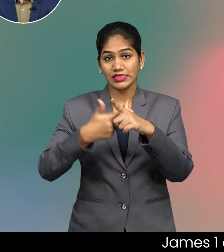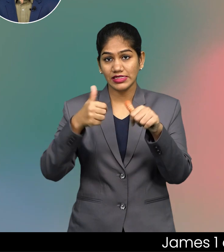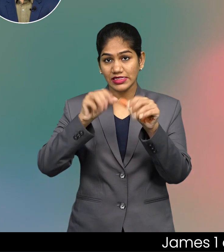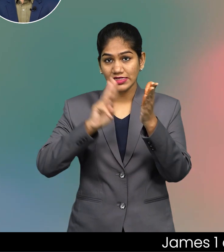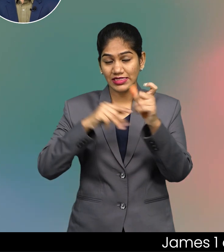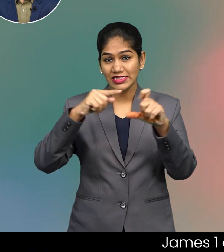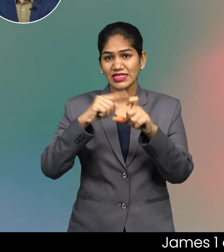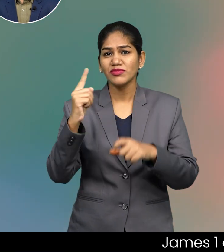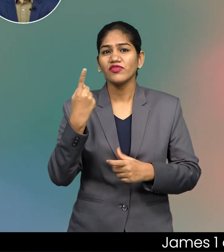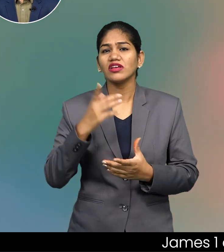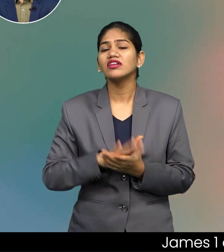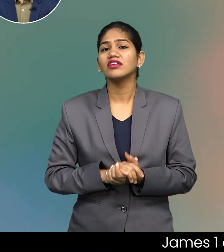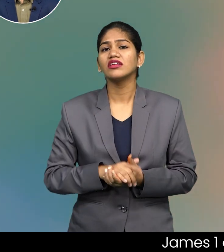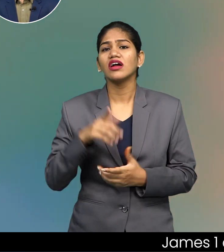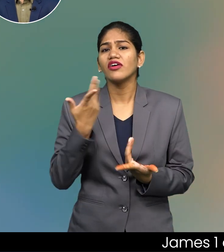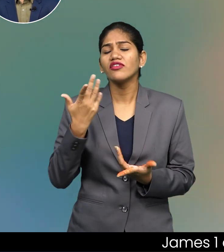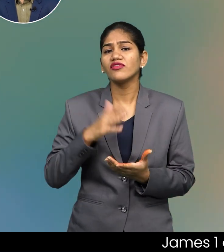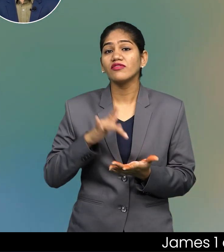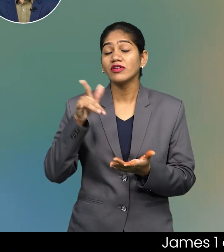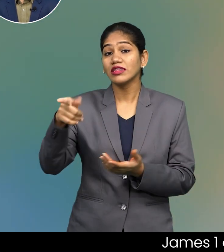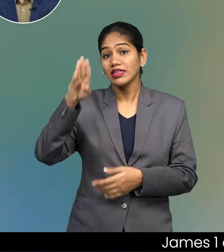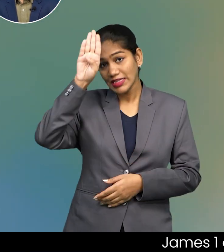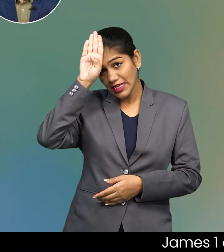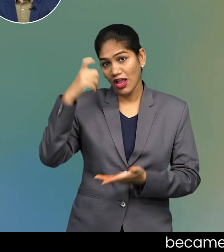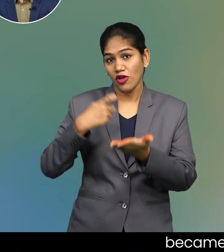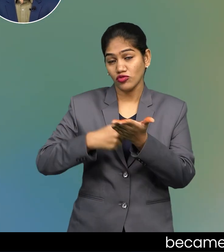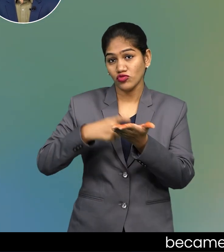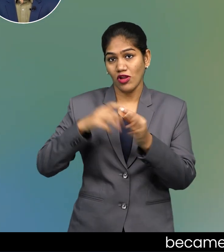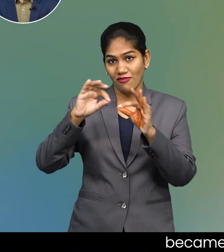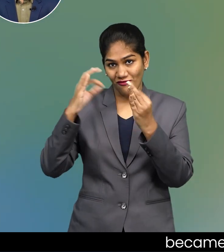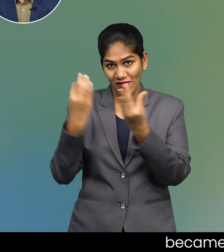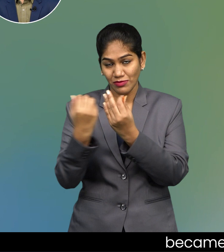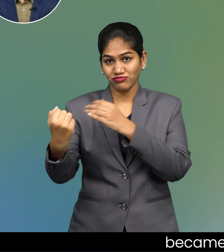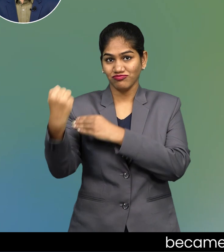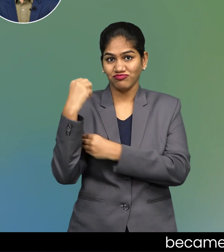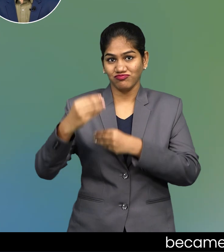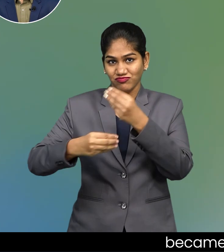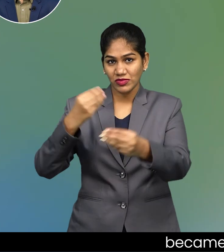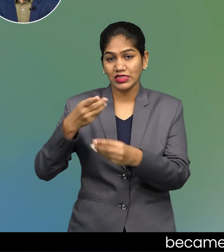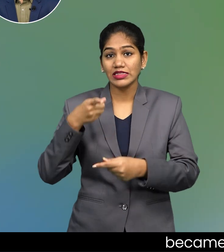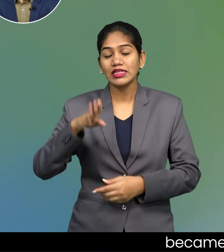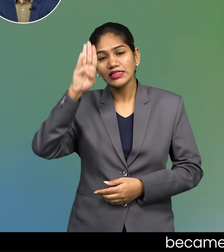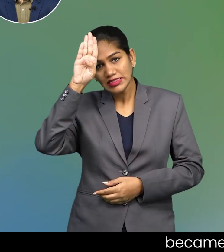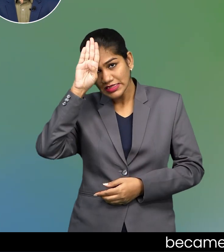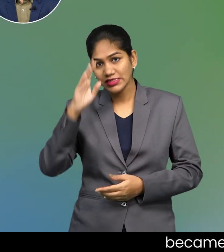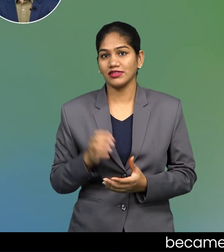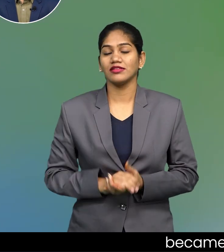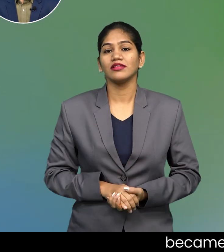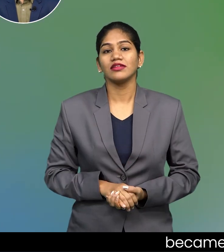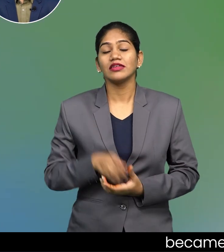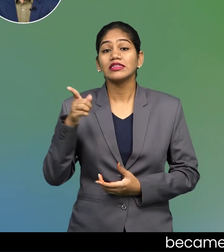James I of the Stuart dynasty became the King of